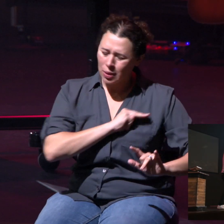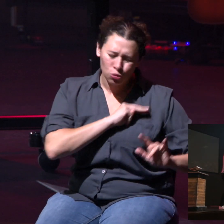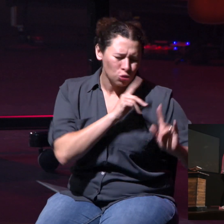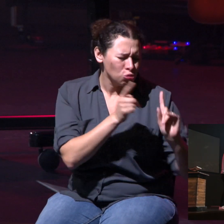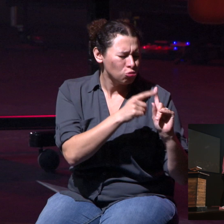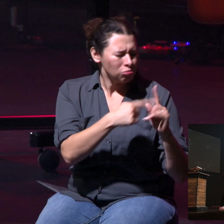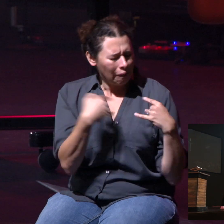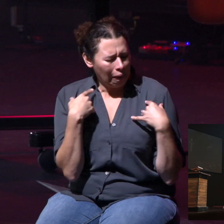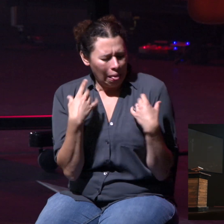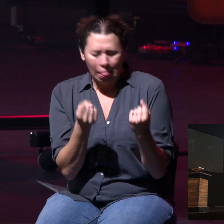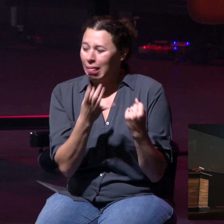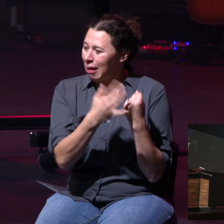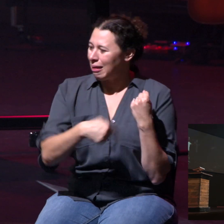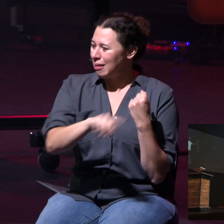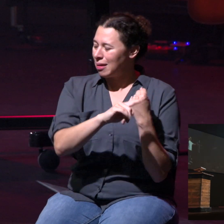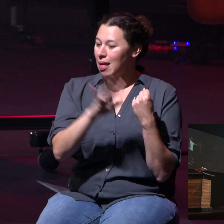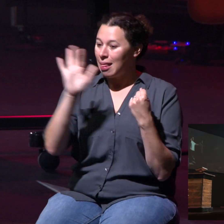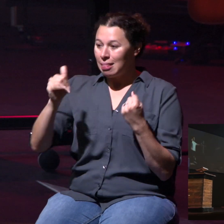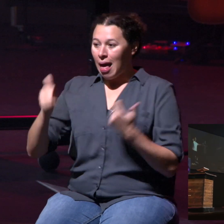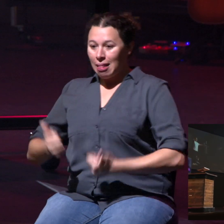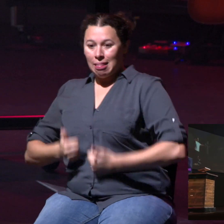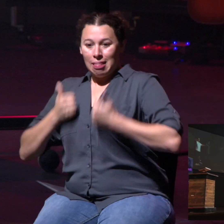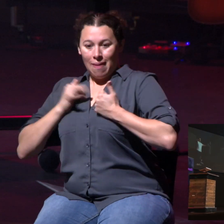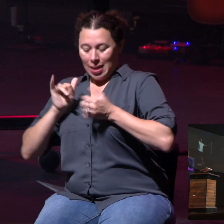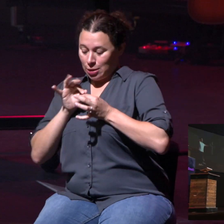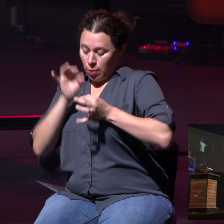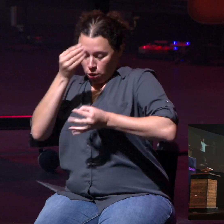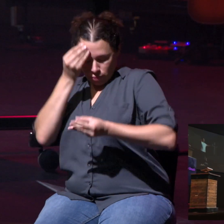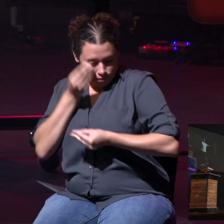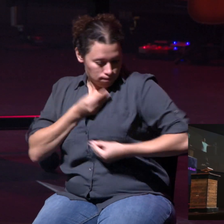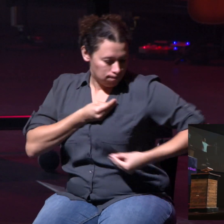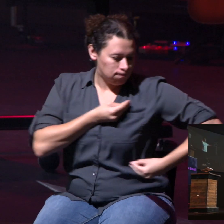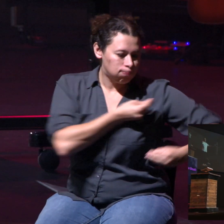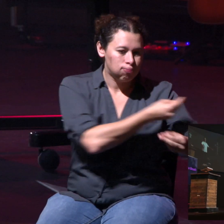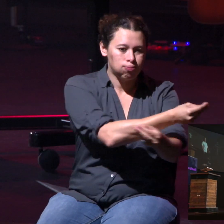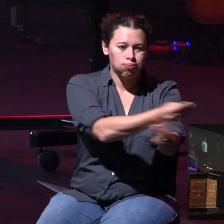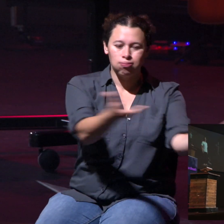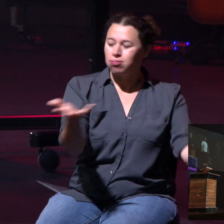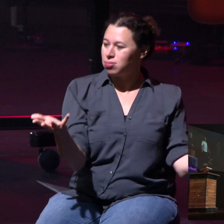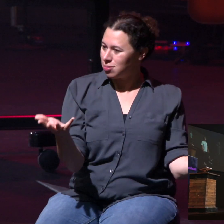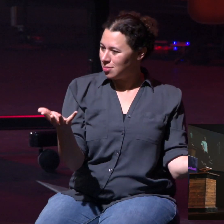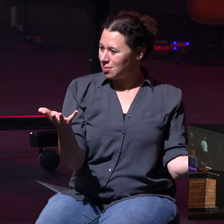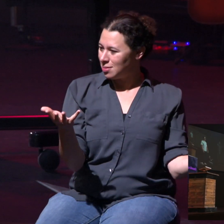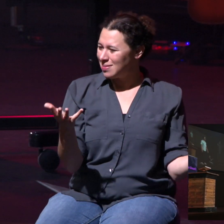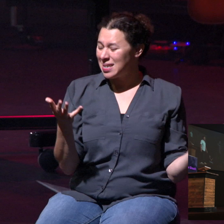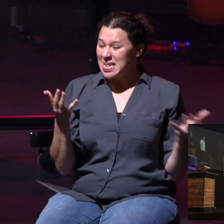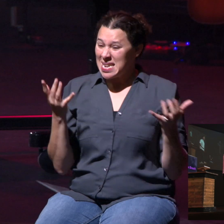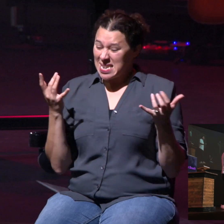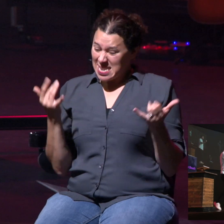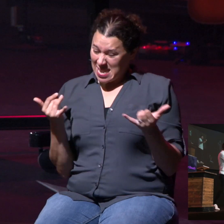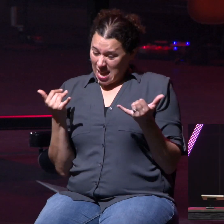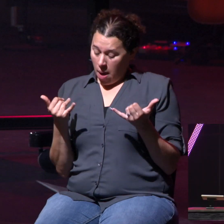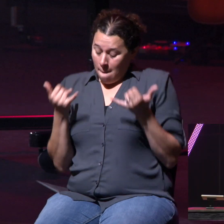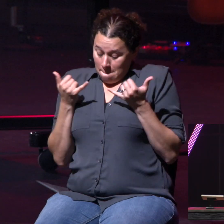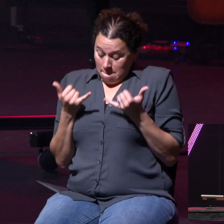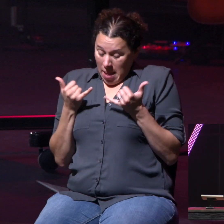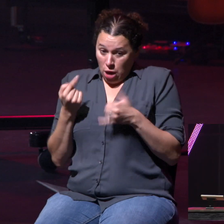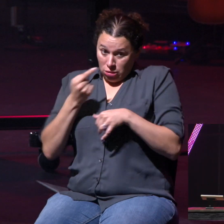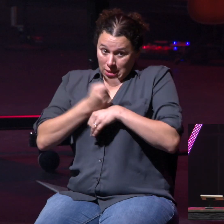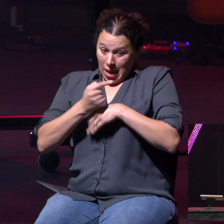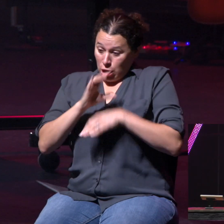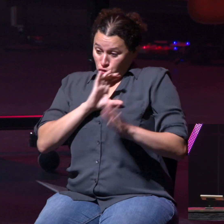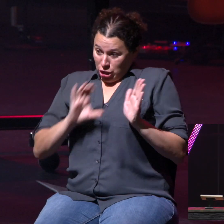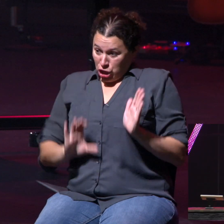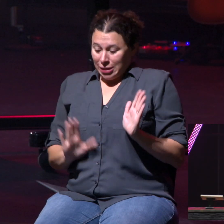healing. That life force went out of him to other people. Now, I think the danger of modern day Christianity, specifically recently, is